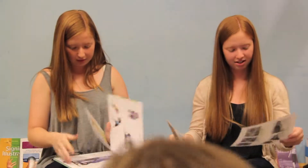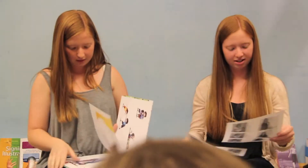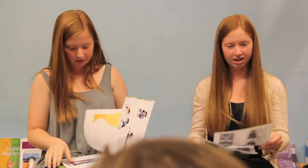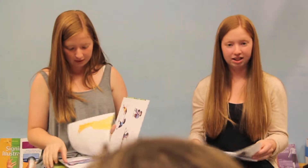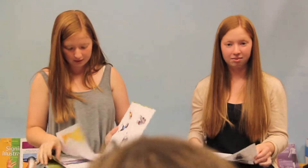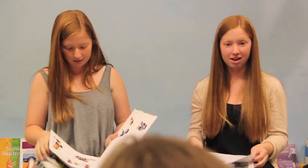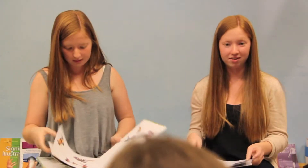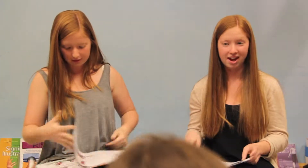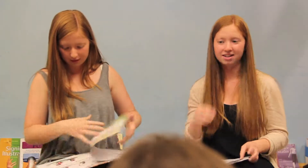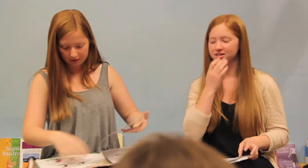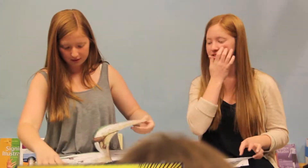and then we have castle